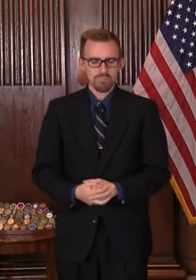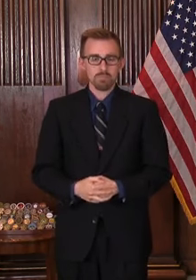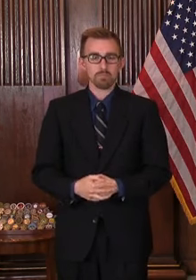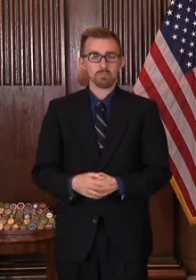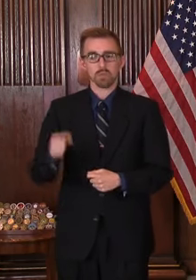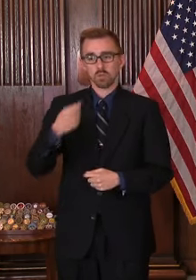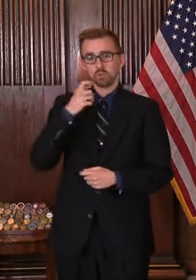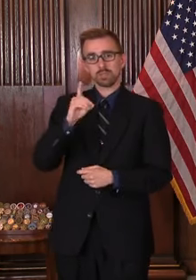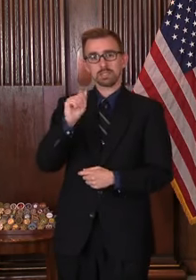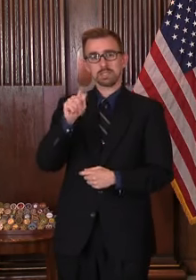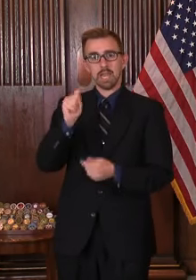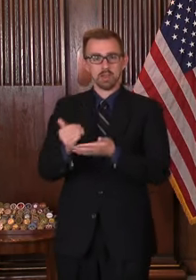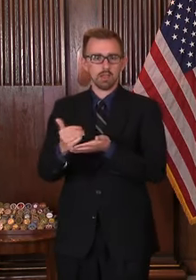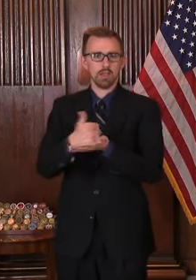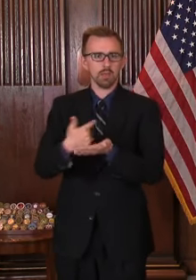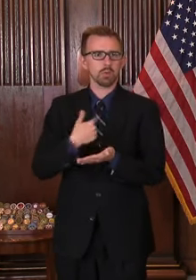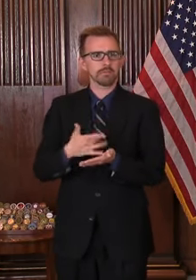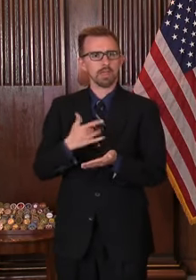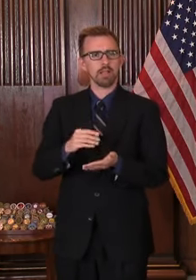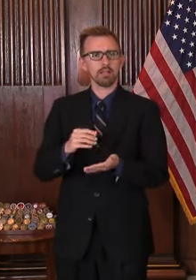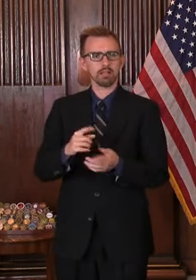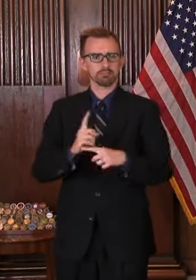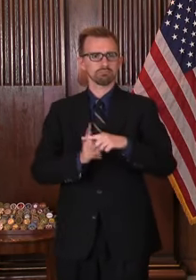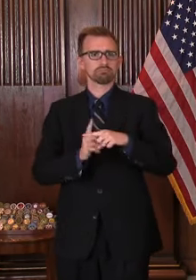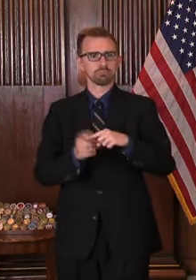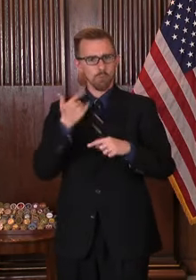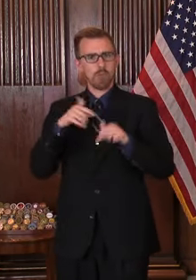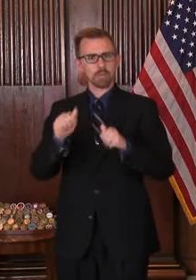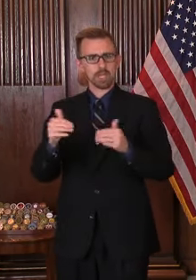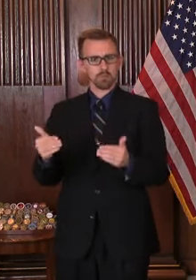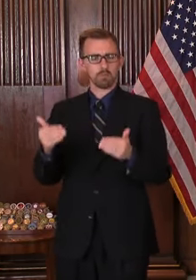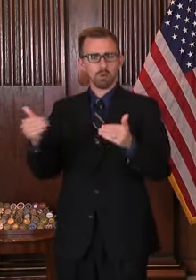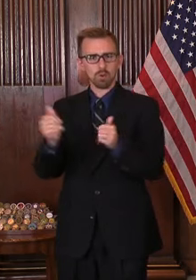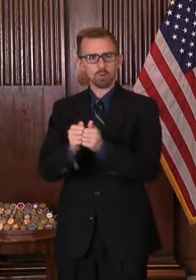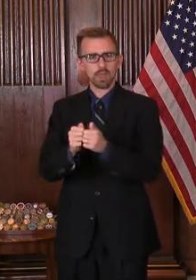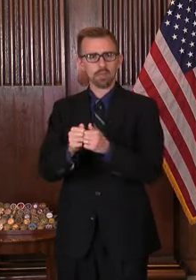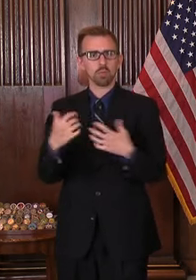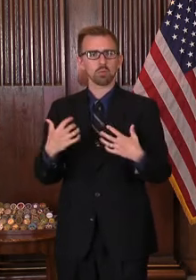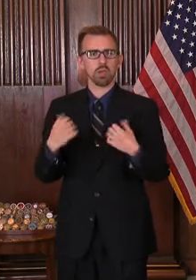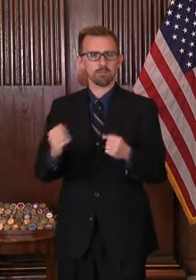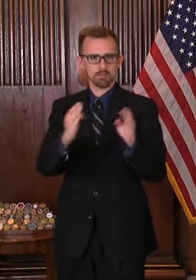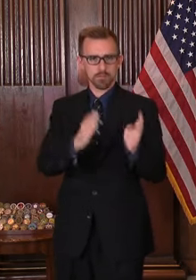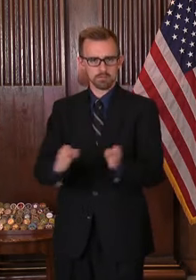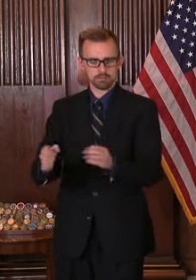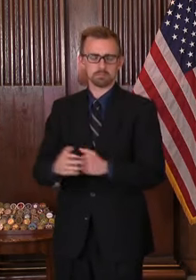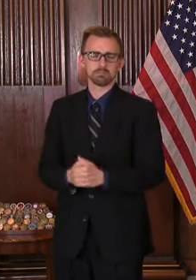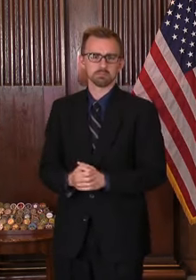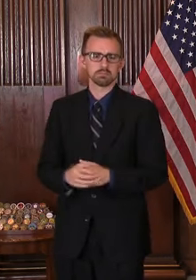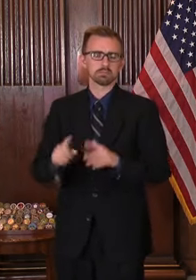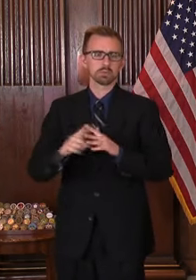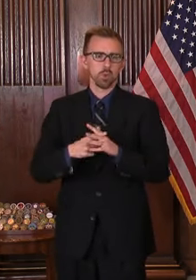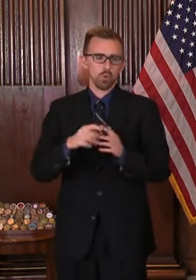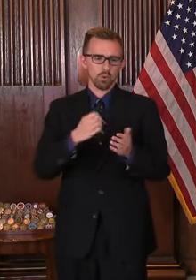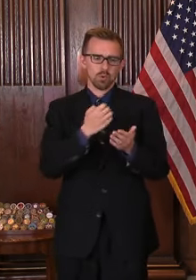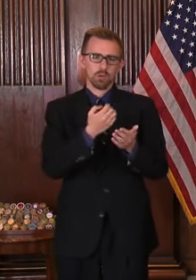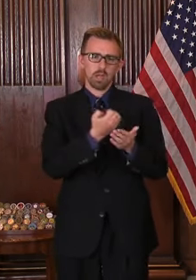by the recent data, which is why we feel we're in a place to move forward with our recovery plans and begin reopening our